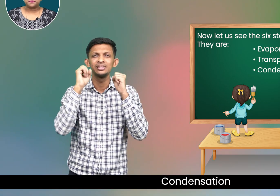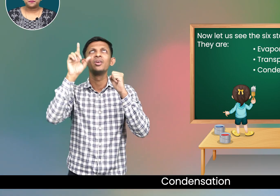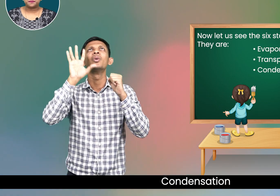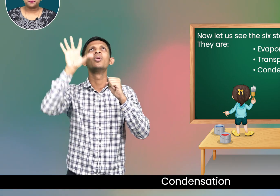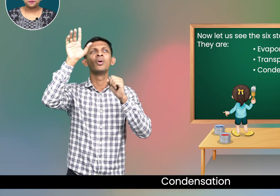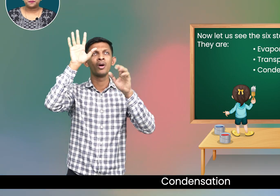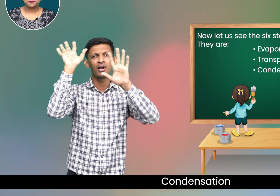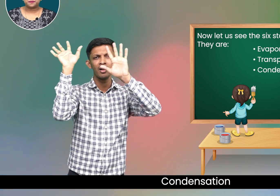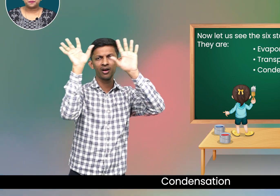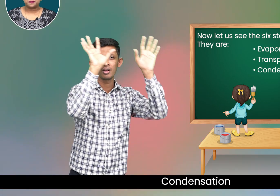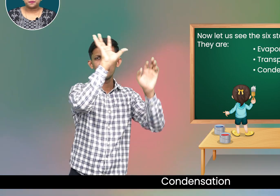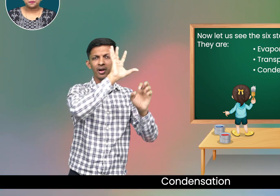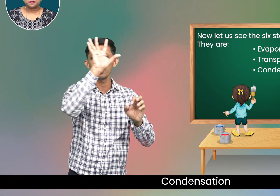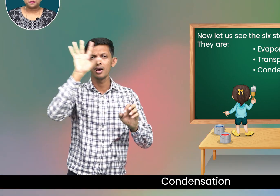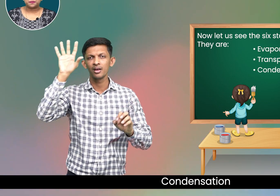condensation,